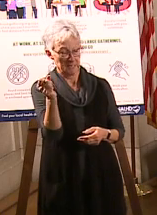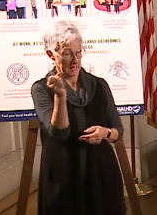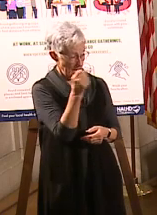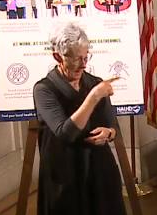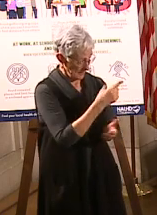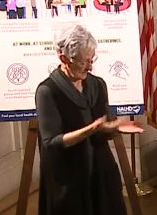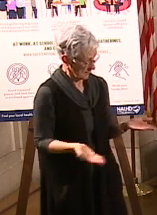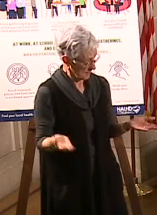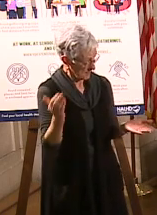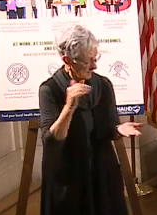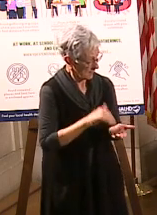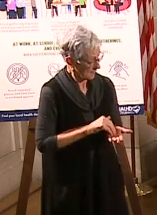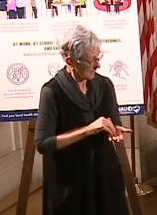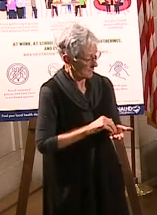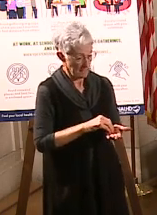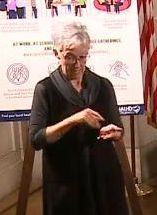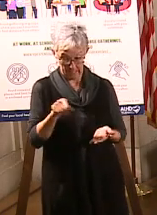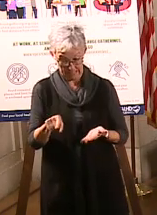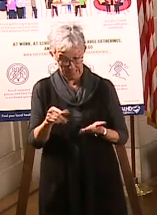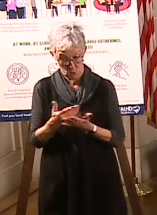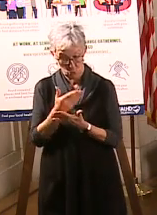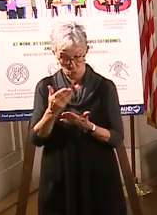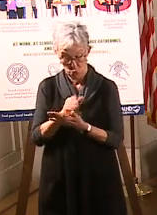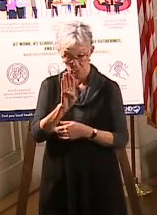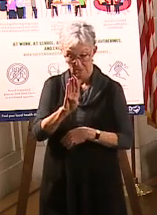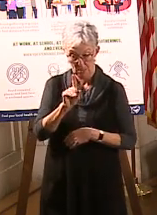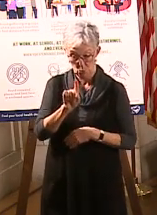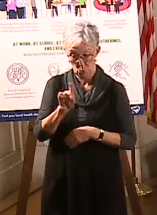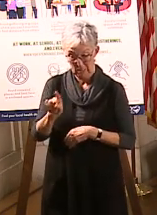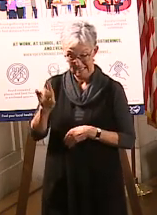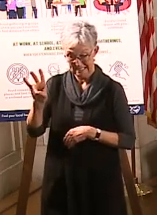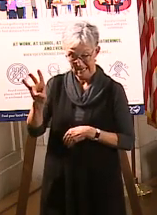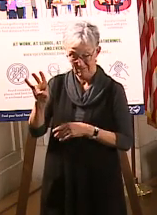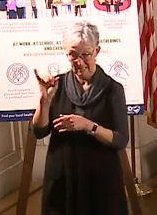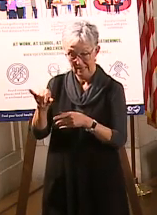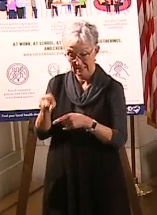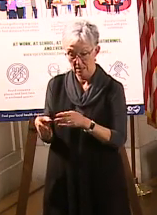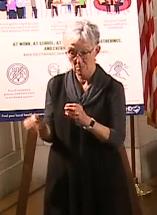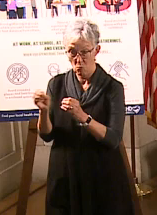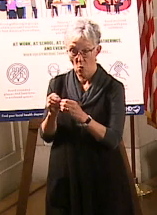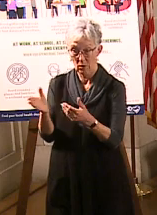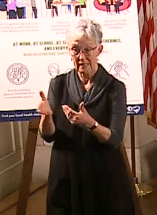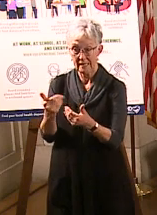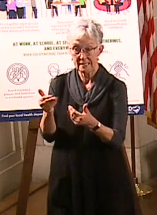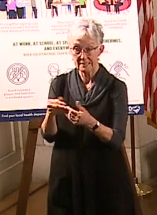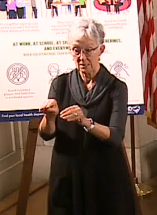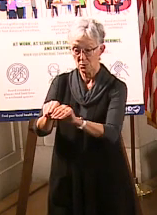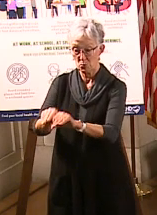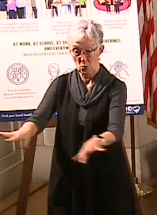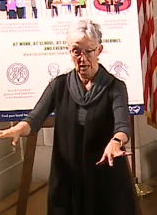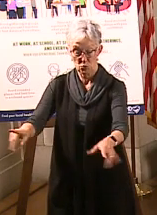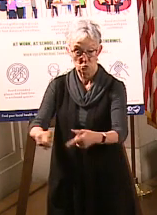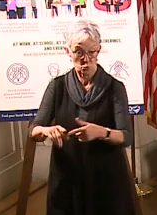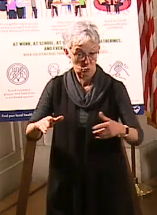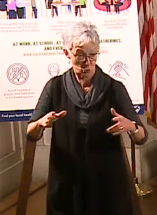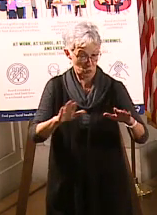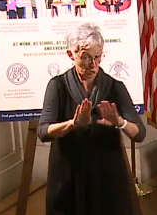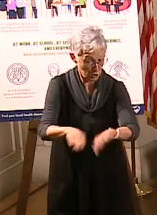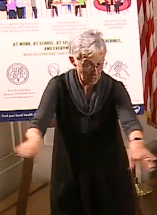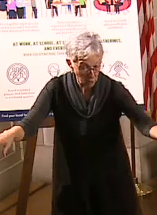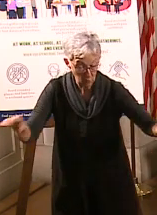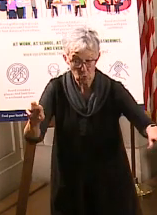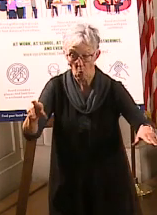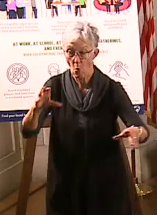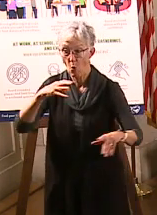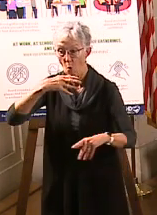any population group more than others, demographic group? Is there any indication, Dr. Anthone, that this will infect kids more or any